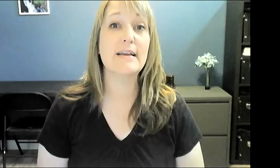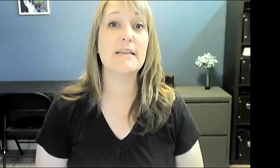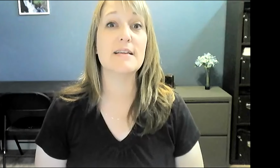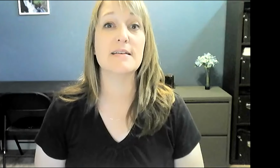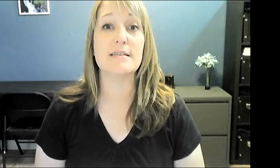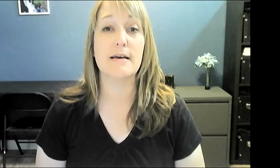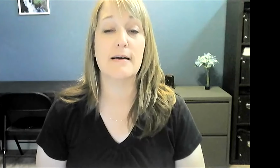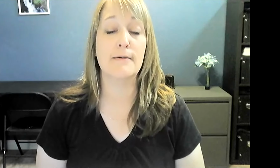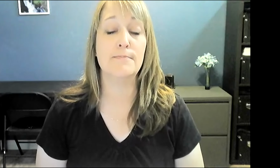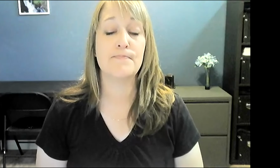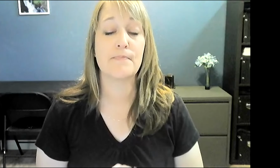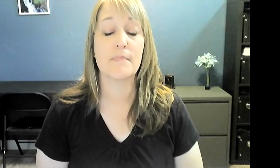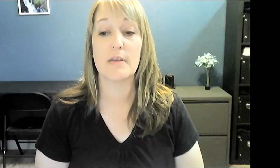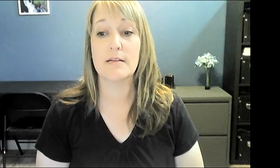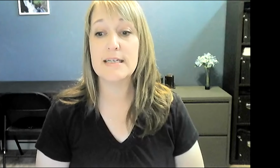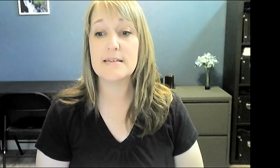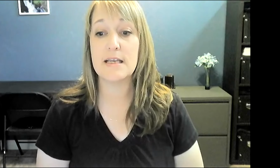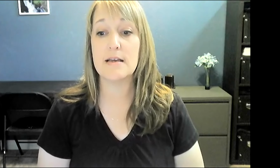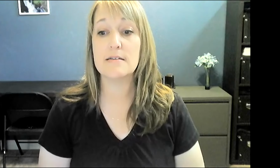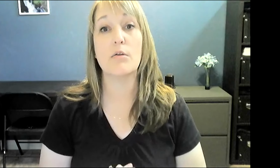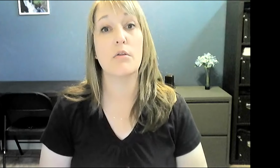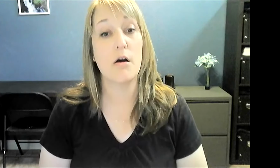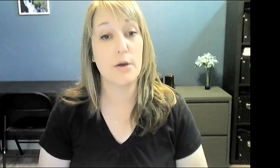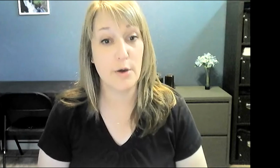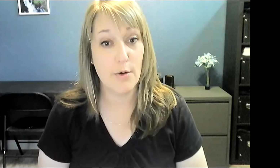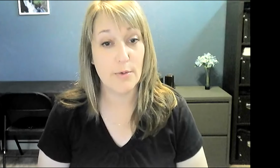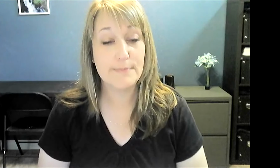in this list is long ago.